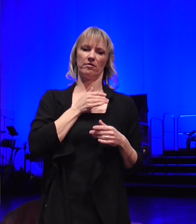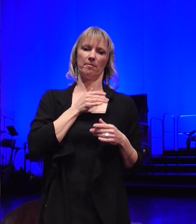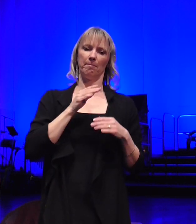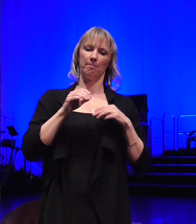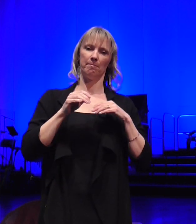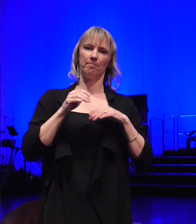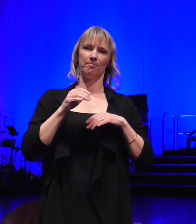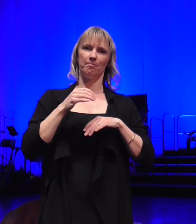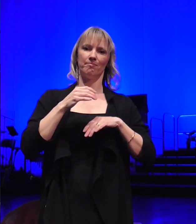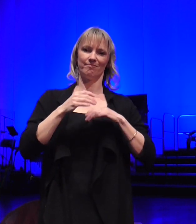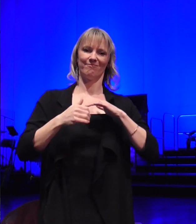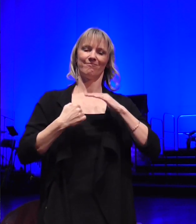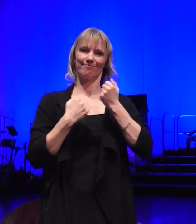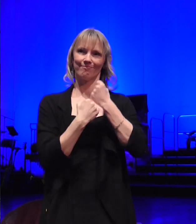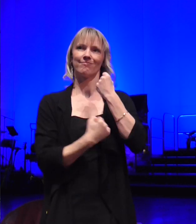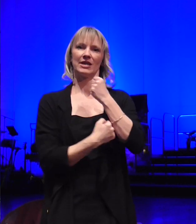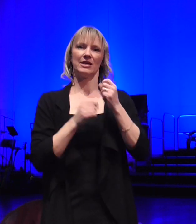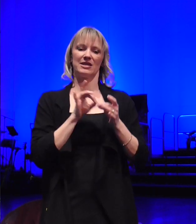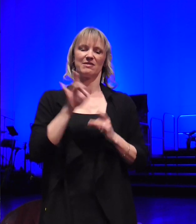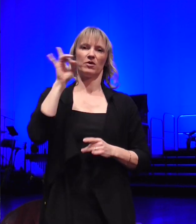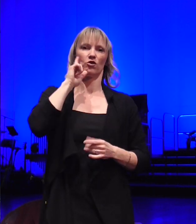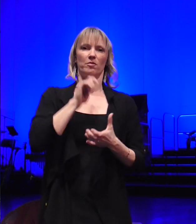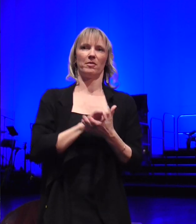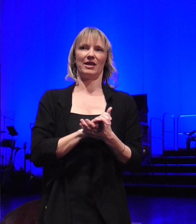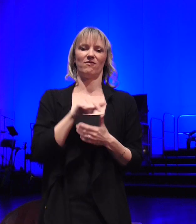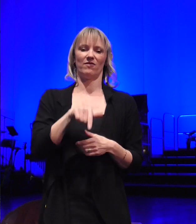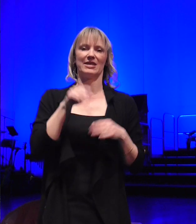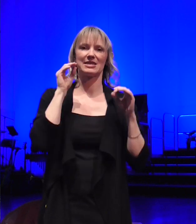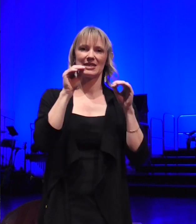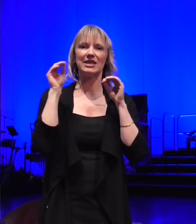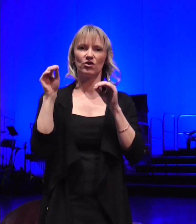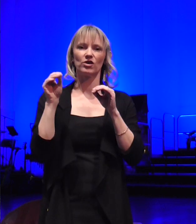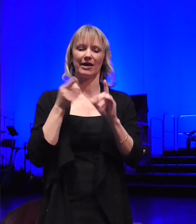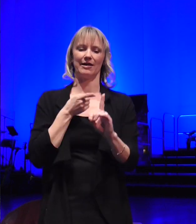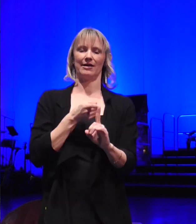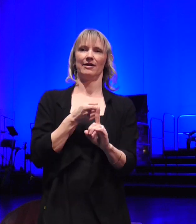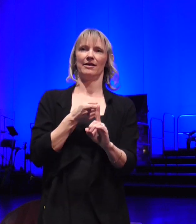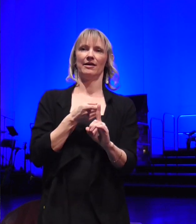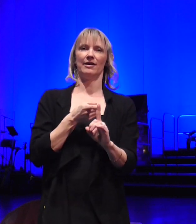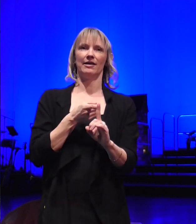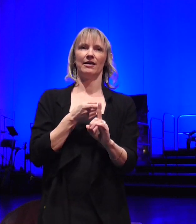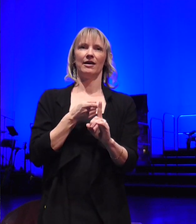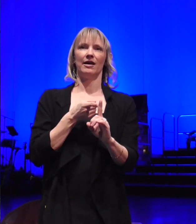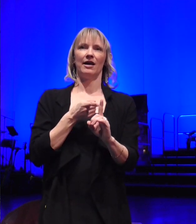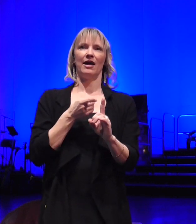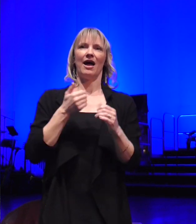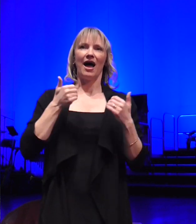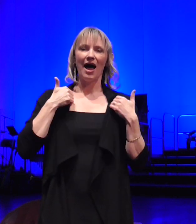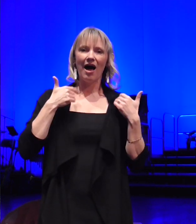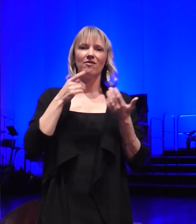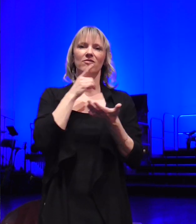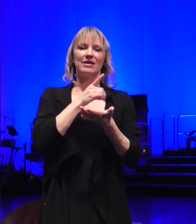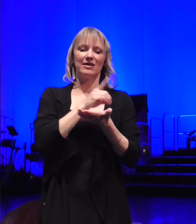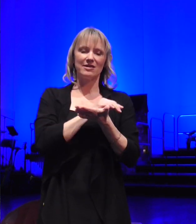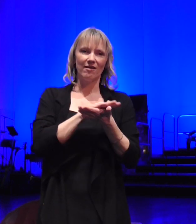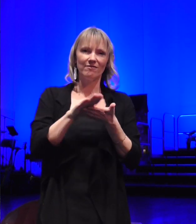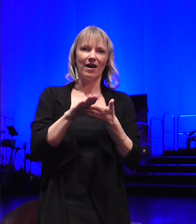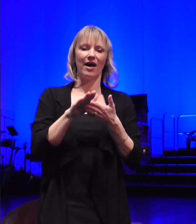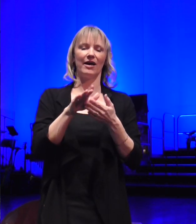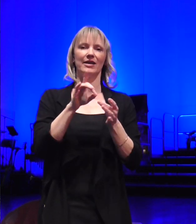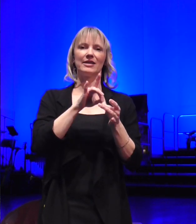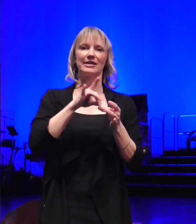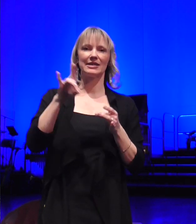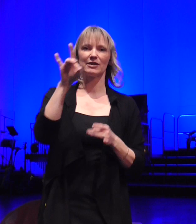core spiritual belief of our teaching is that there is a divine